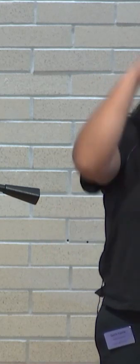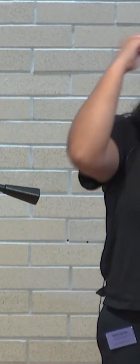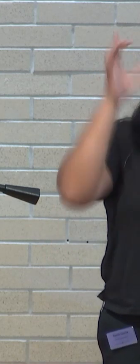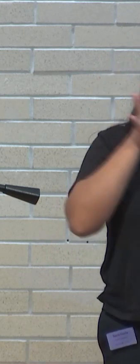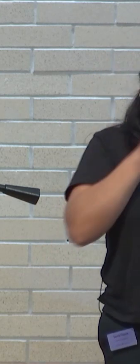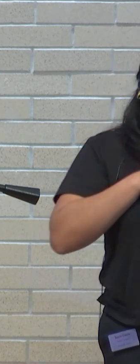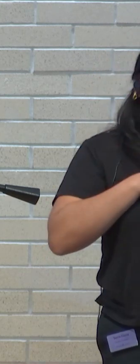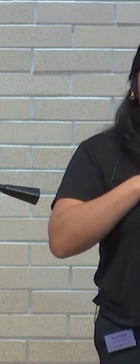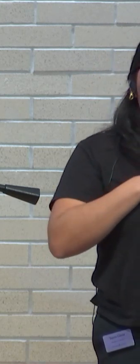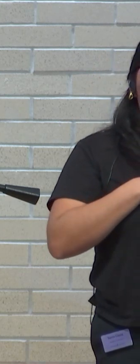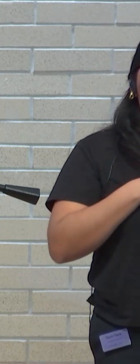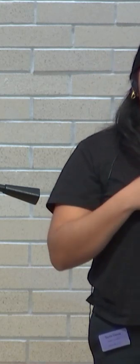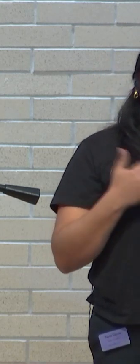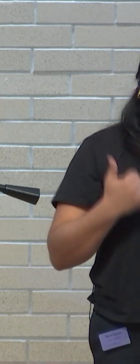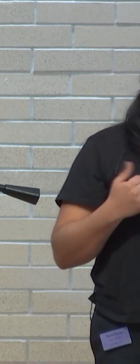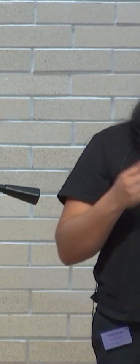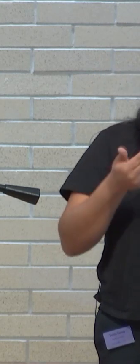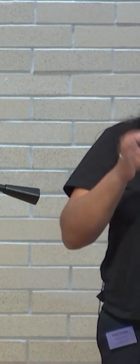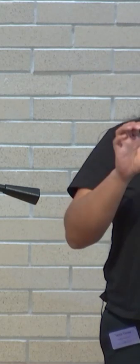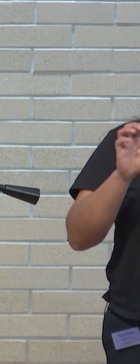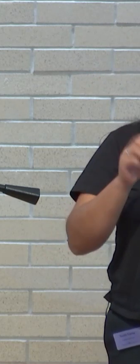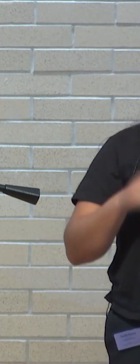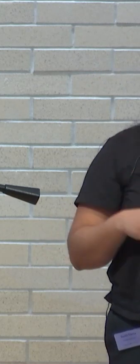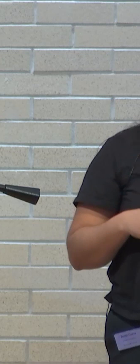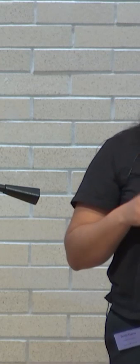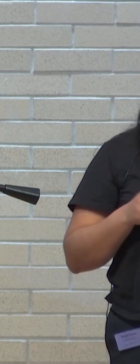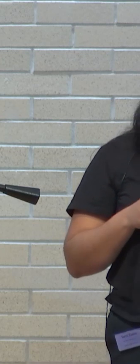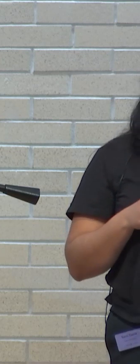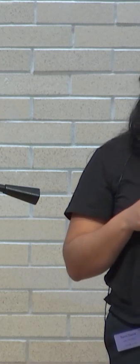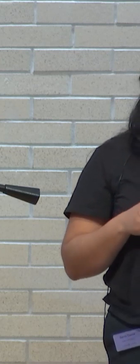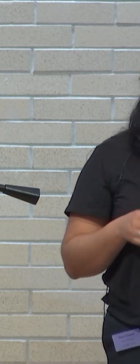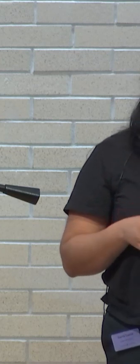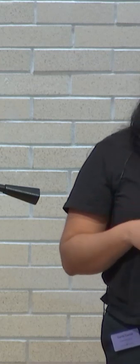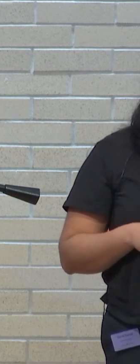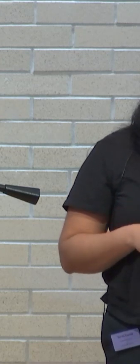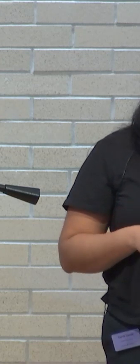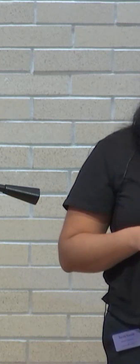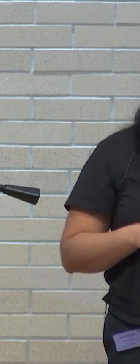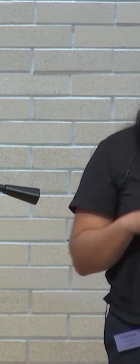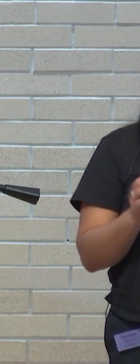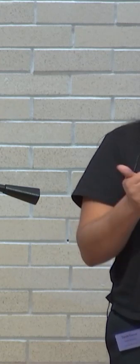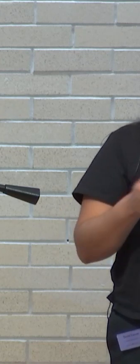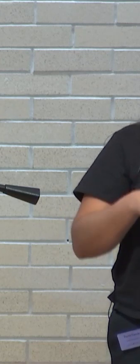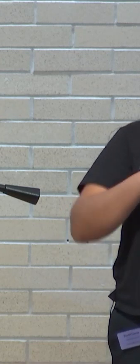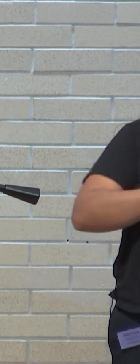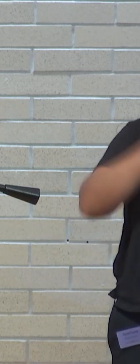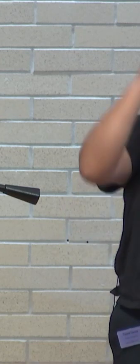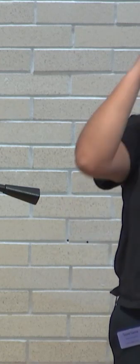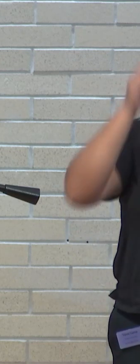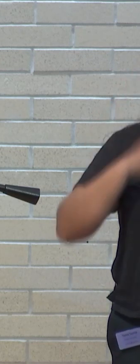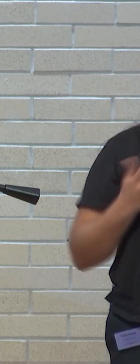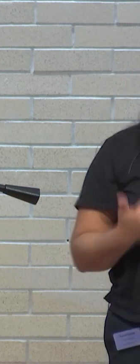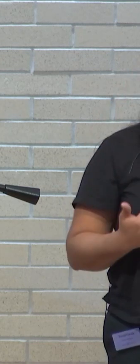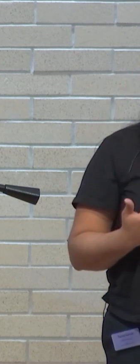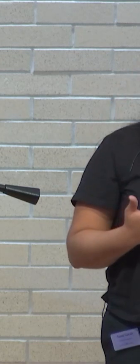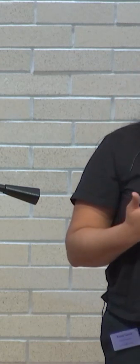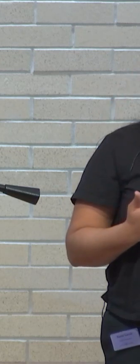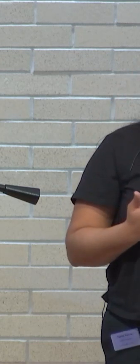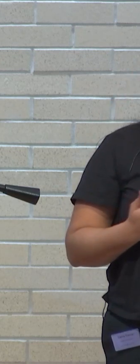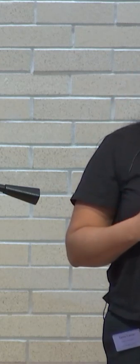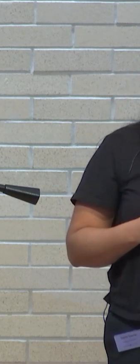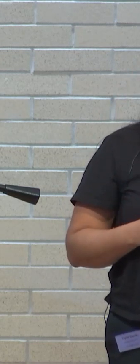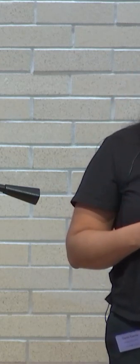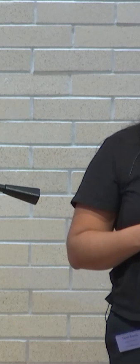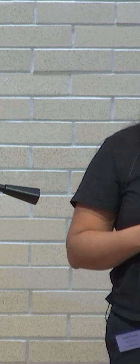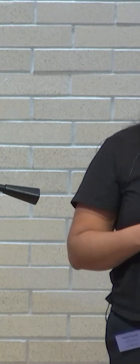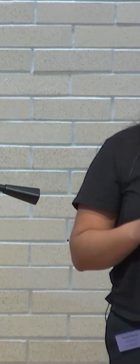am the minority. Almost naturally, I found that I clicked with other black students on campus. For me, I found peace within